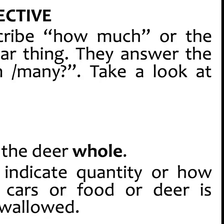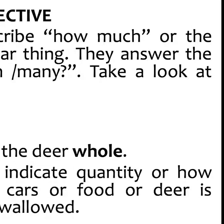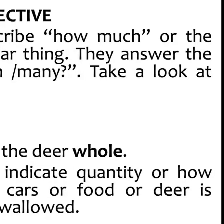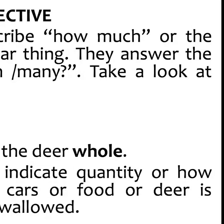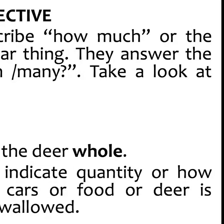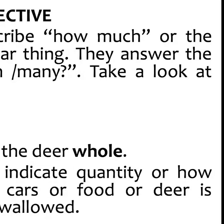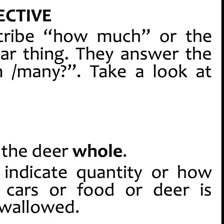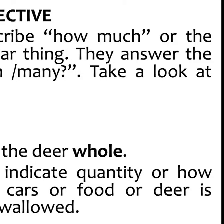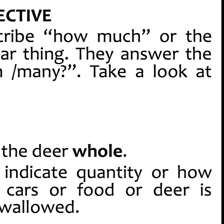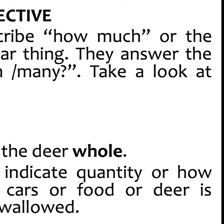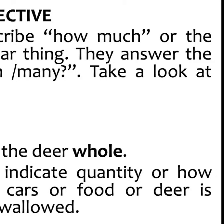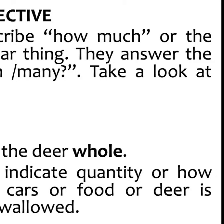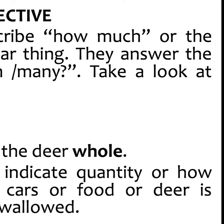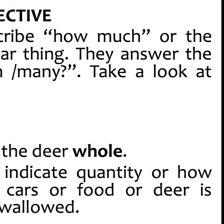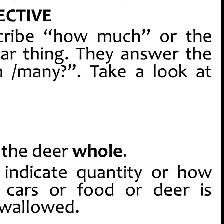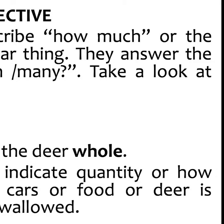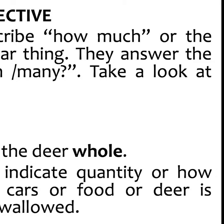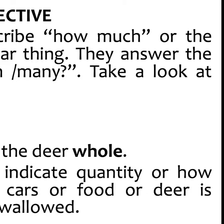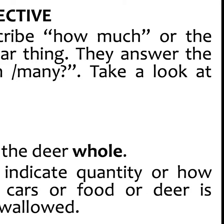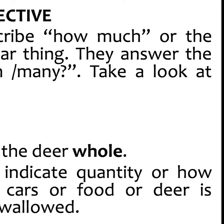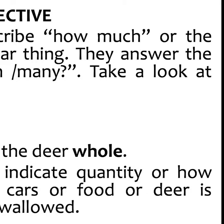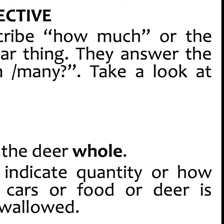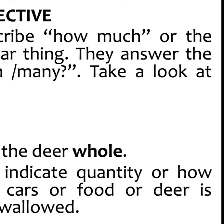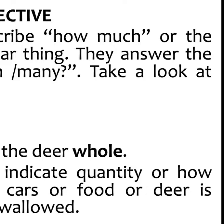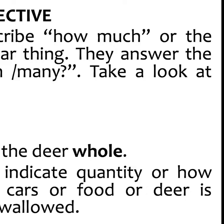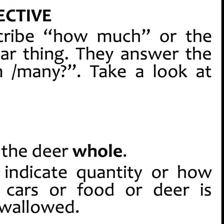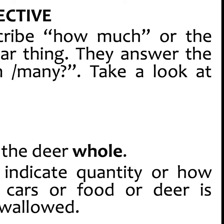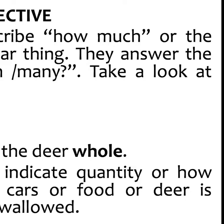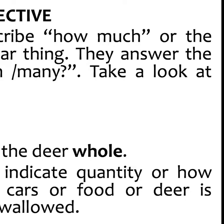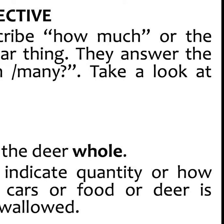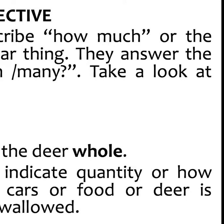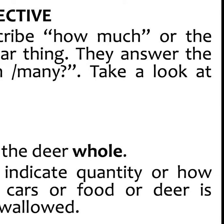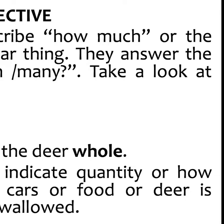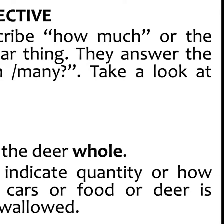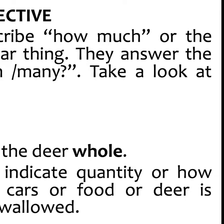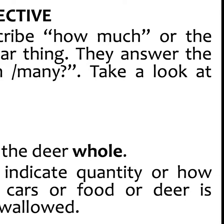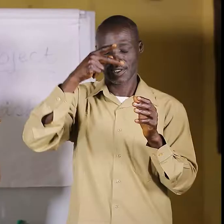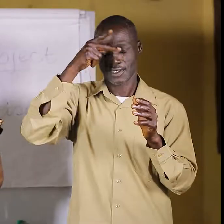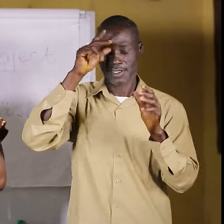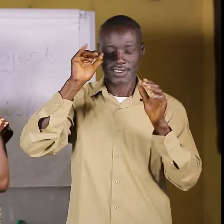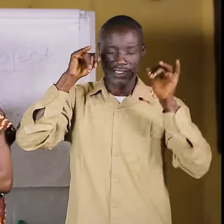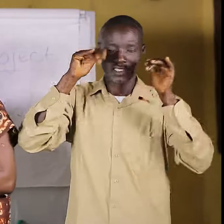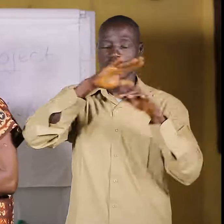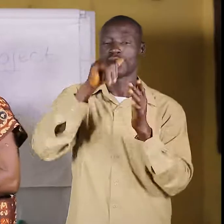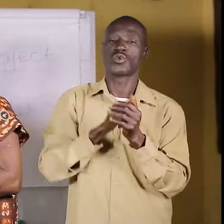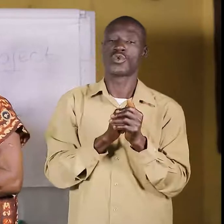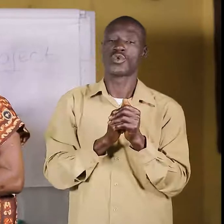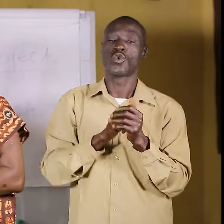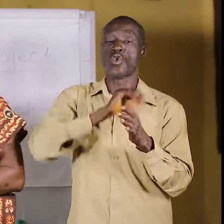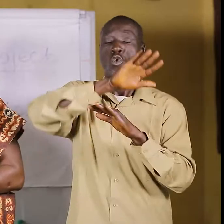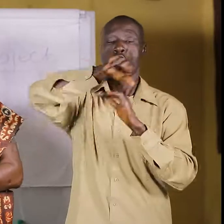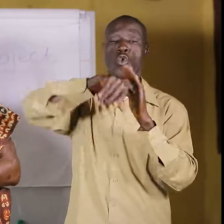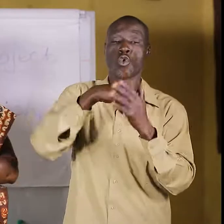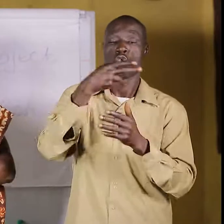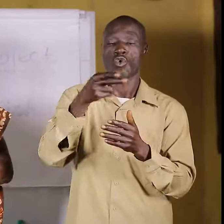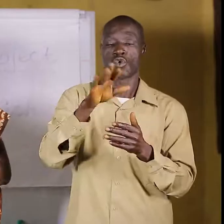The snake swallowed the deer whole. The snake swallowed the deer whole. The word whole tells